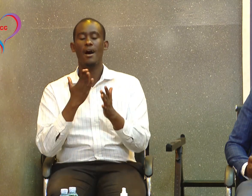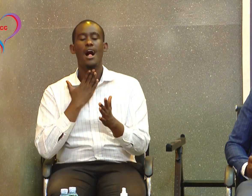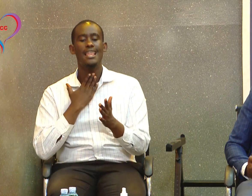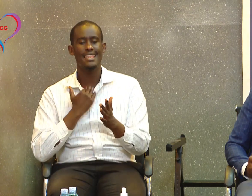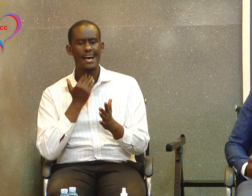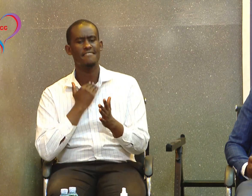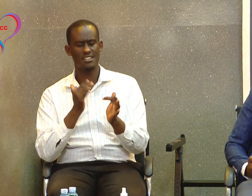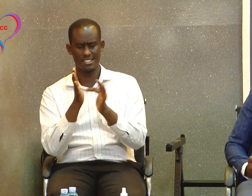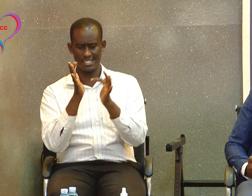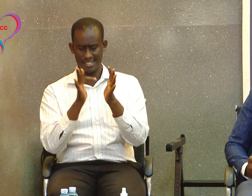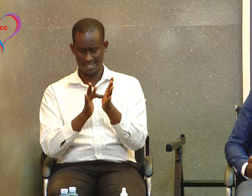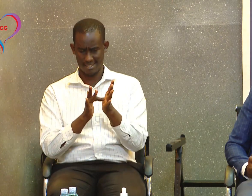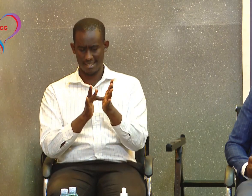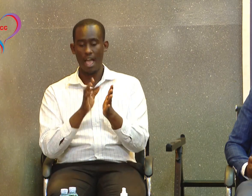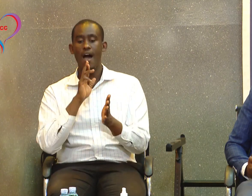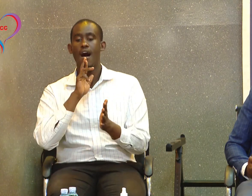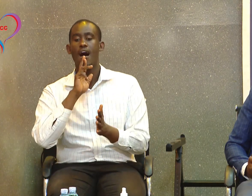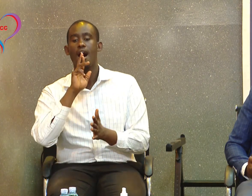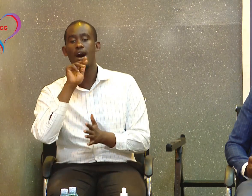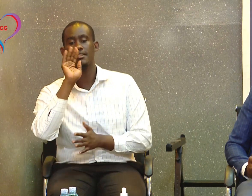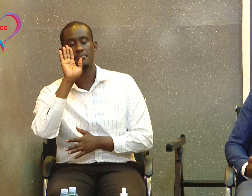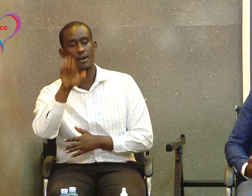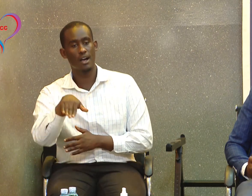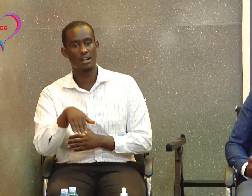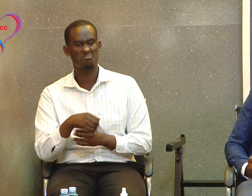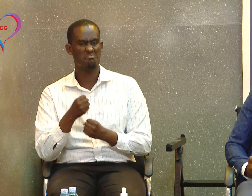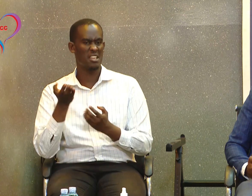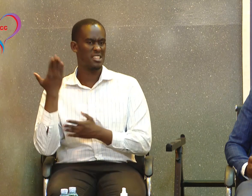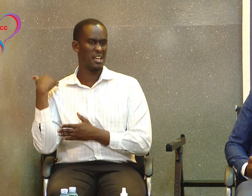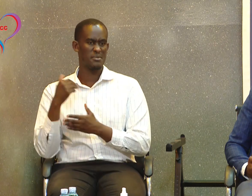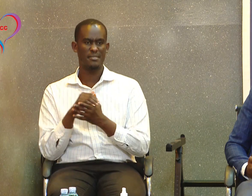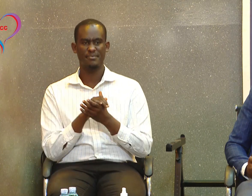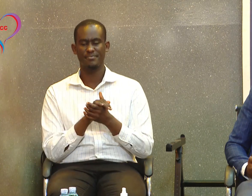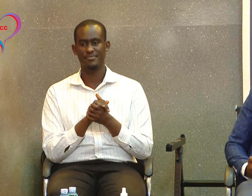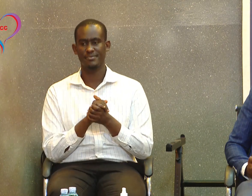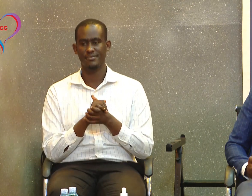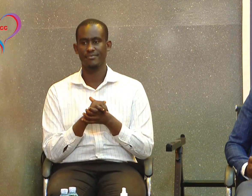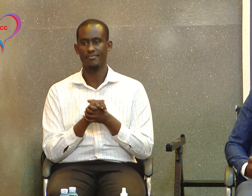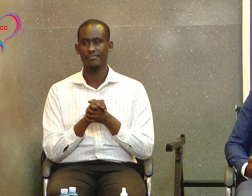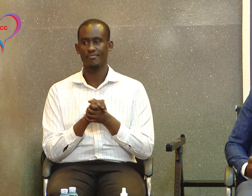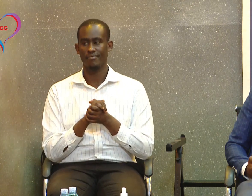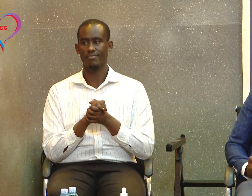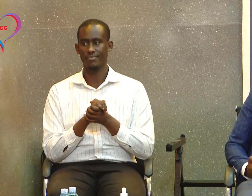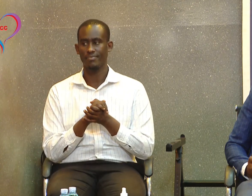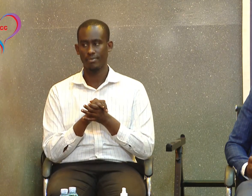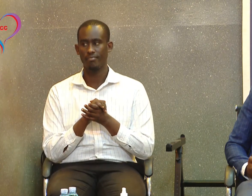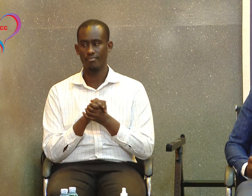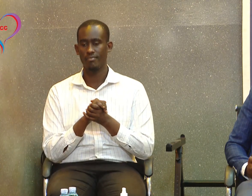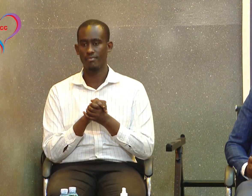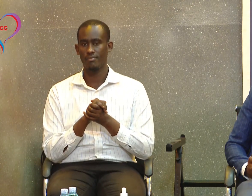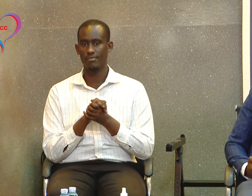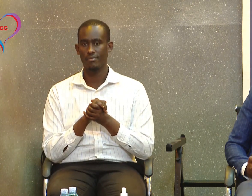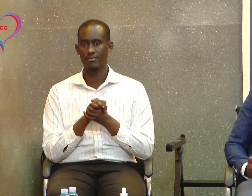to answer him. Ebiseera ebisinga Yesu teyatwalanga budde kuddamu bibuuzo bimubuuziddwa, naye mu luno olugero wano yatwala